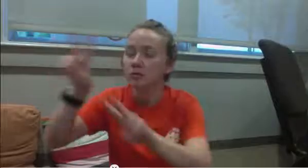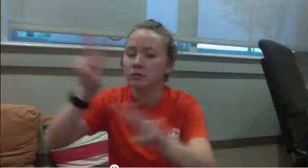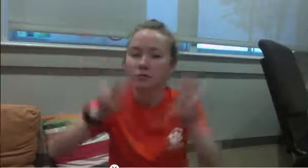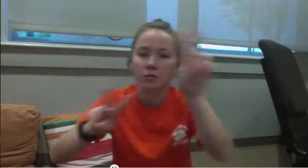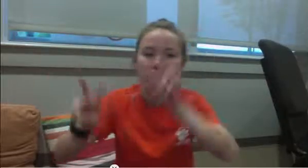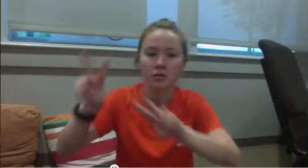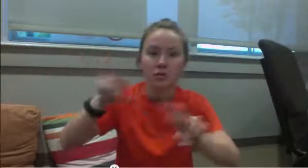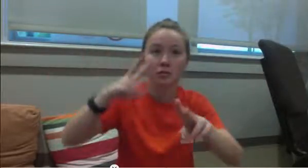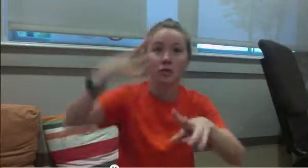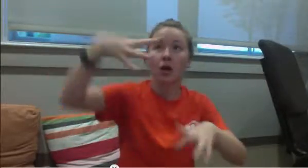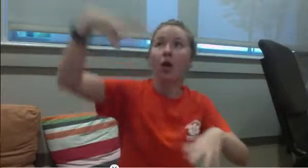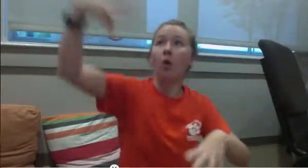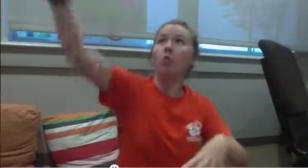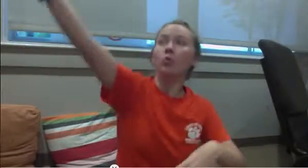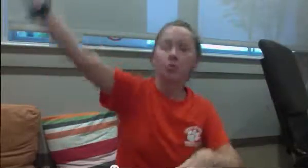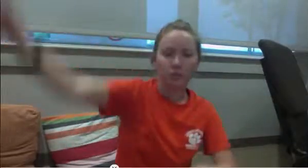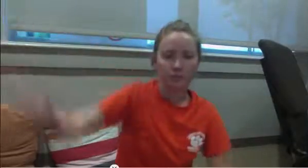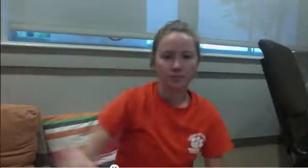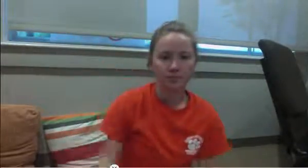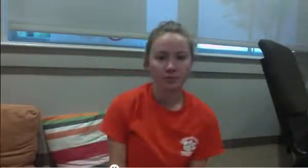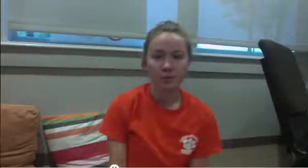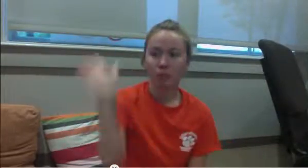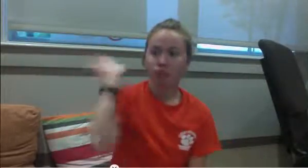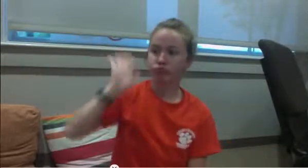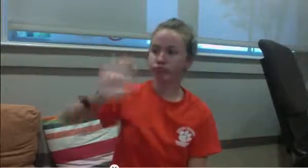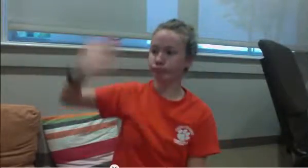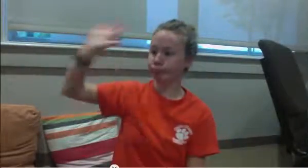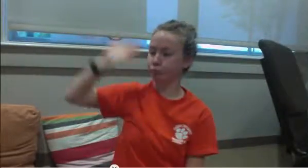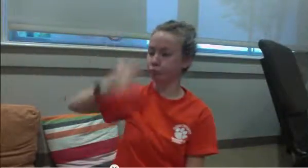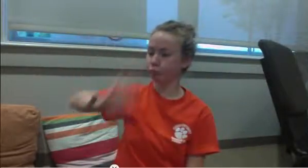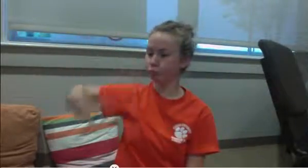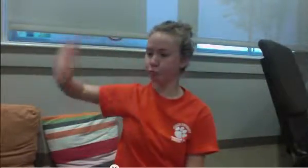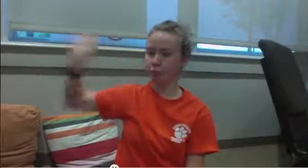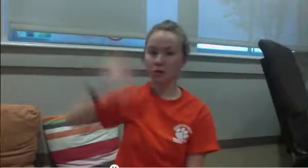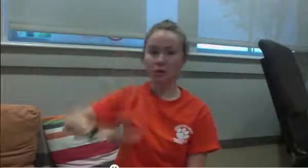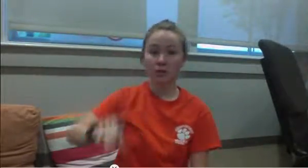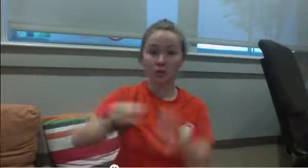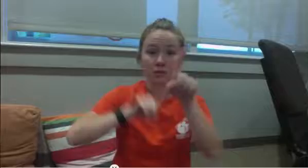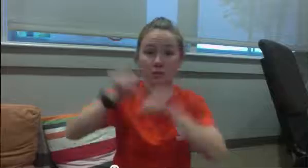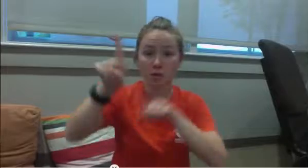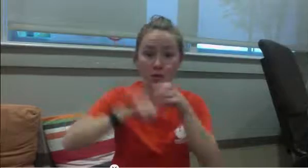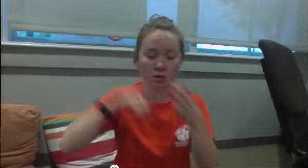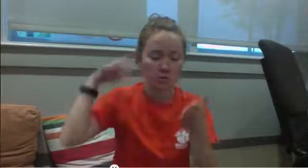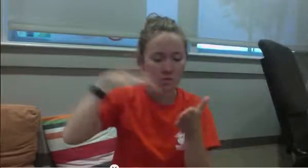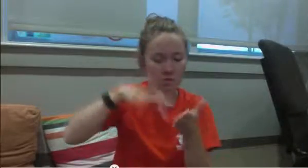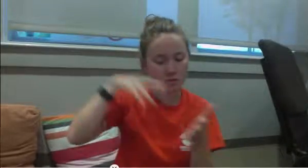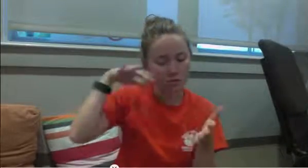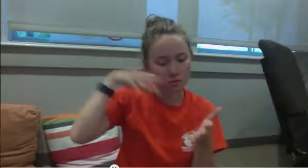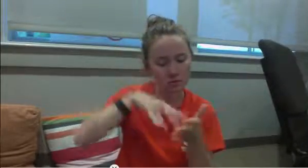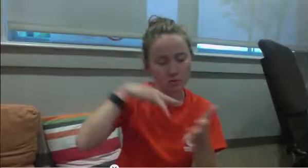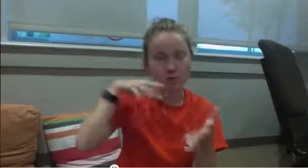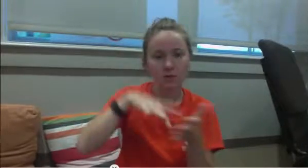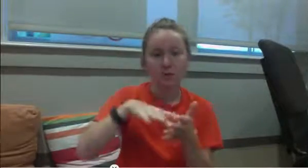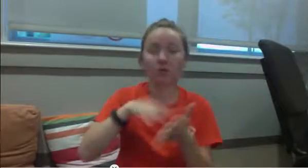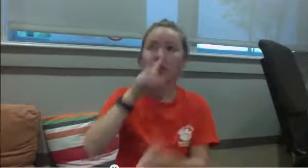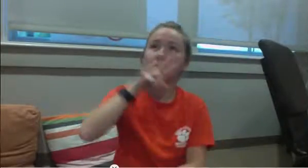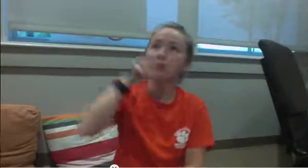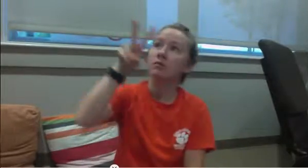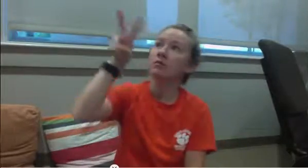We're going to discuss observing the space and the history when astronomers